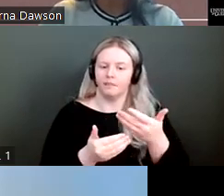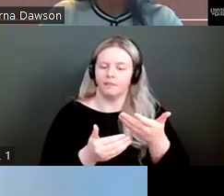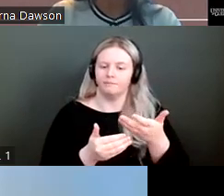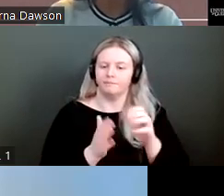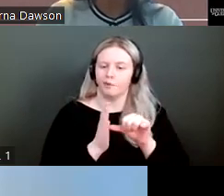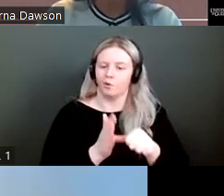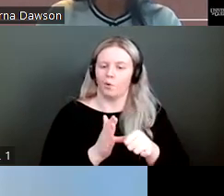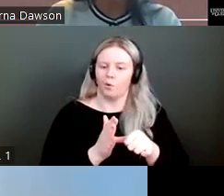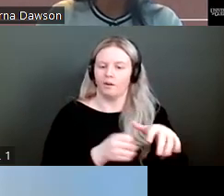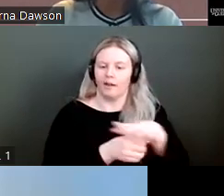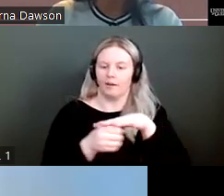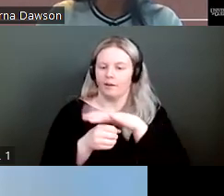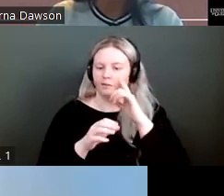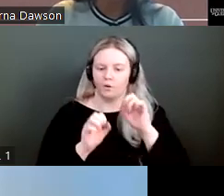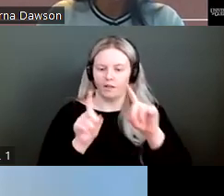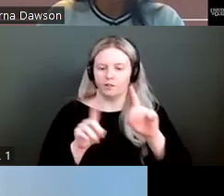on the slides here as well.